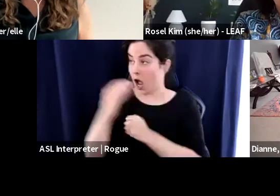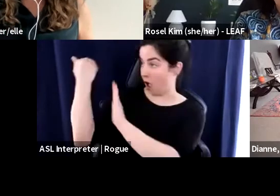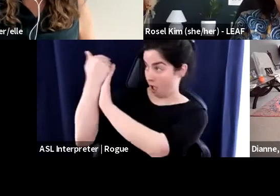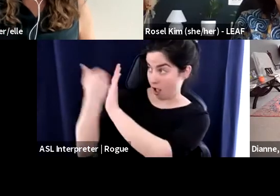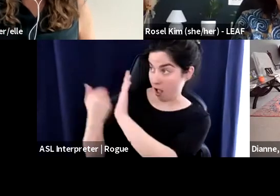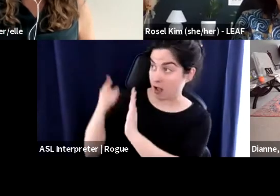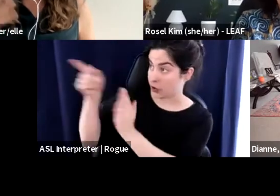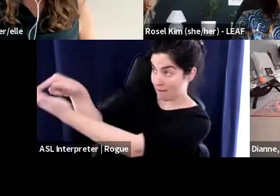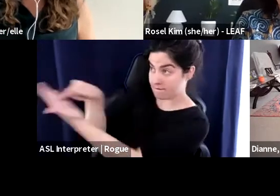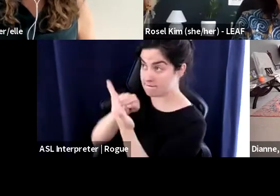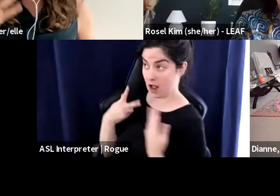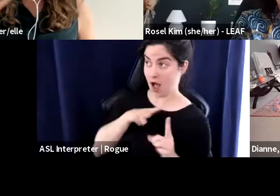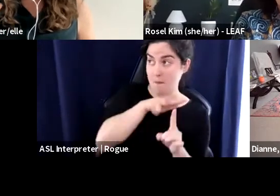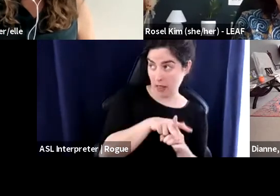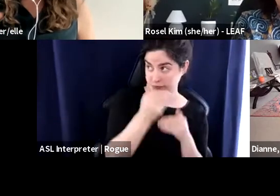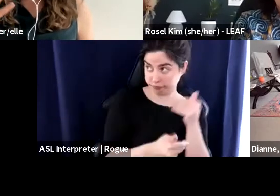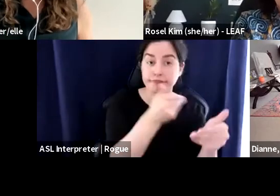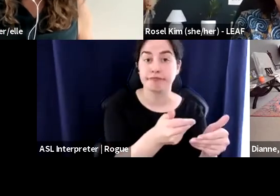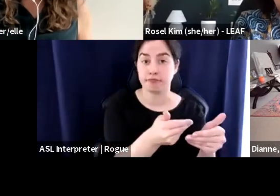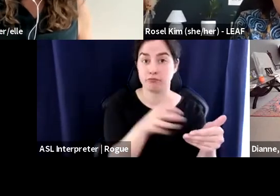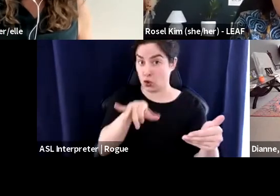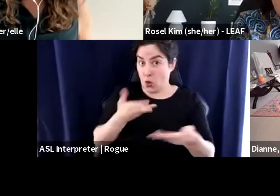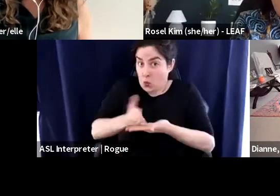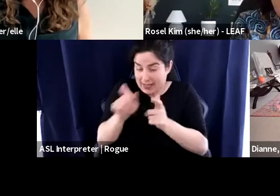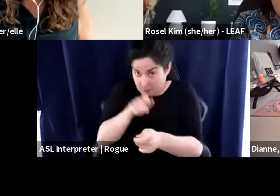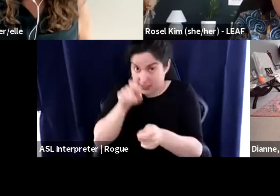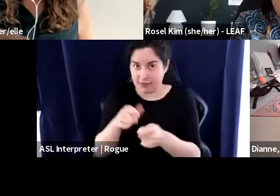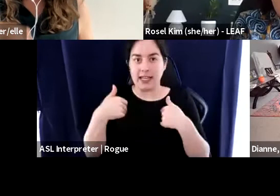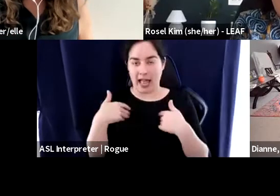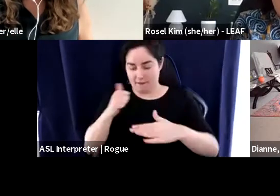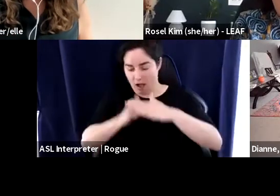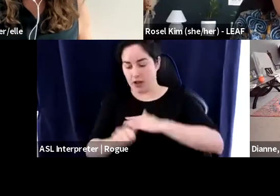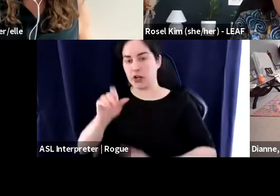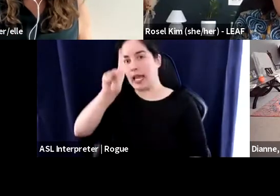and freedoms are specifically articulated in the context of disability. So